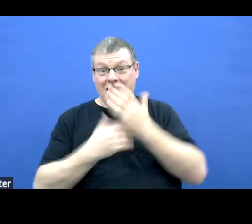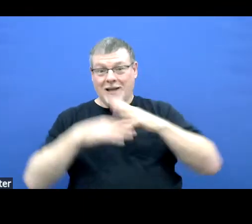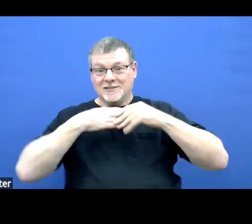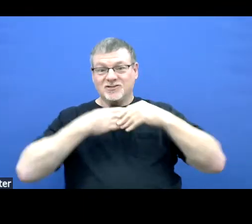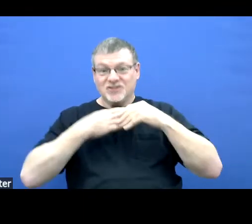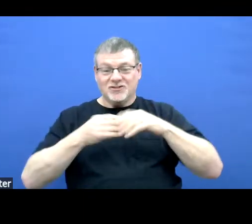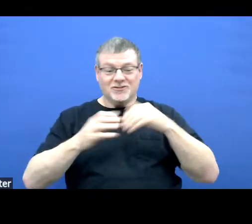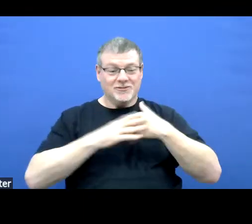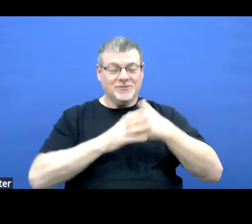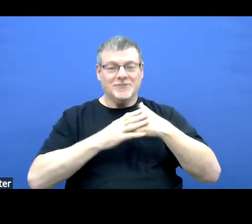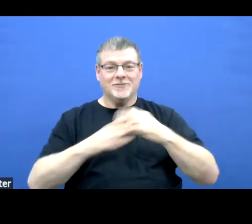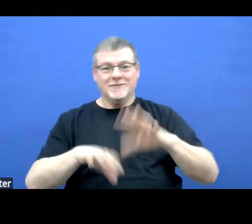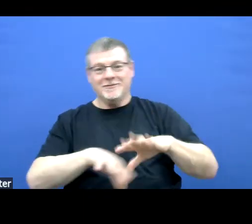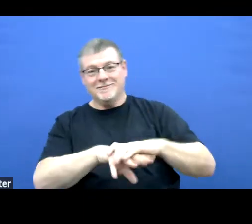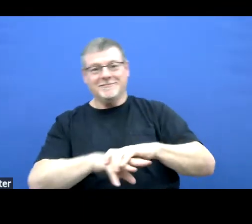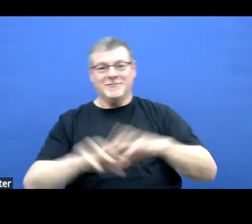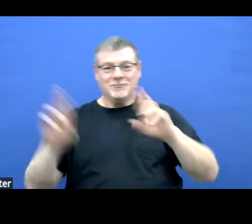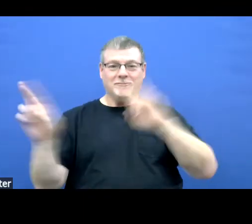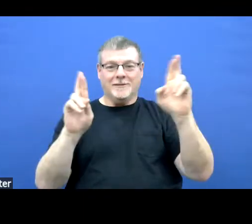up before that meeting.